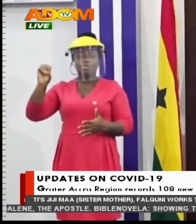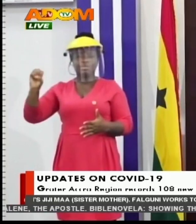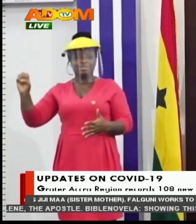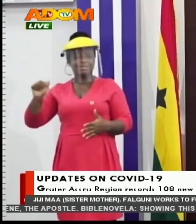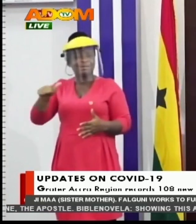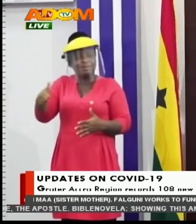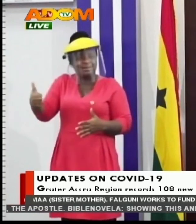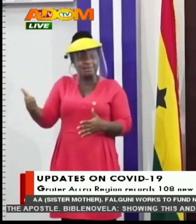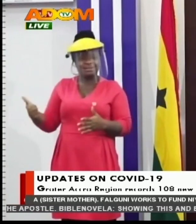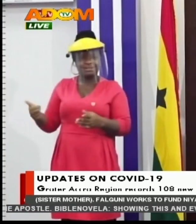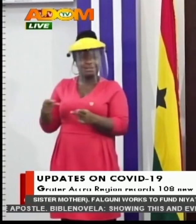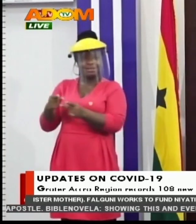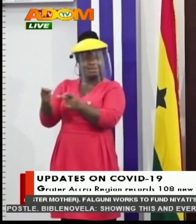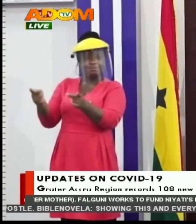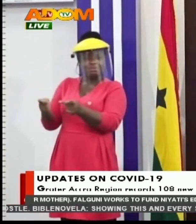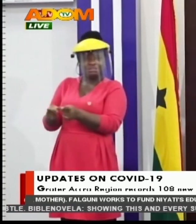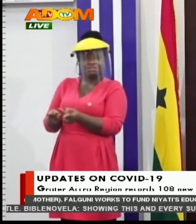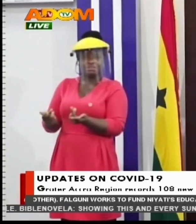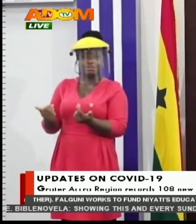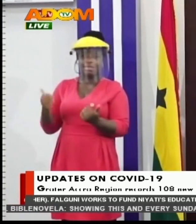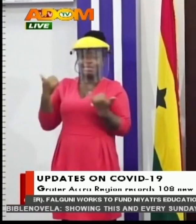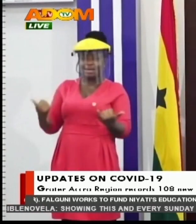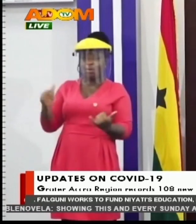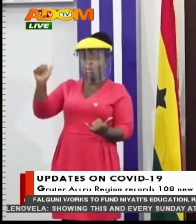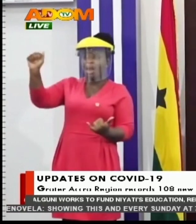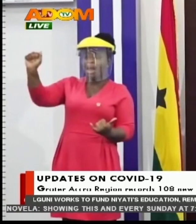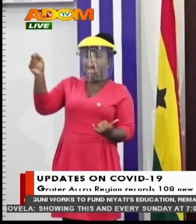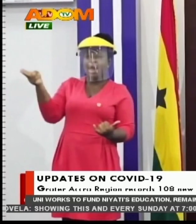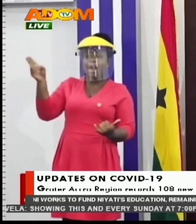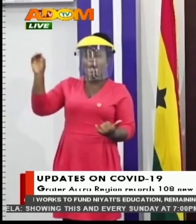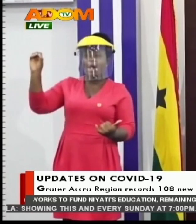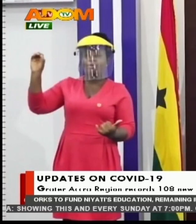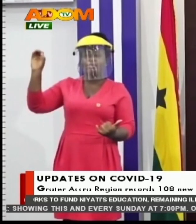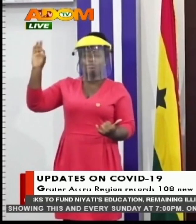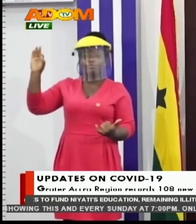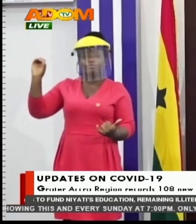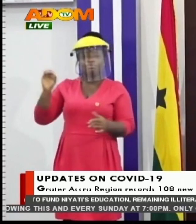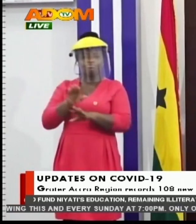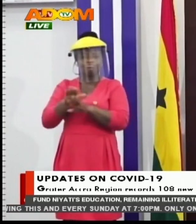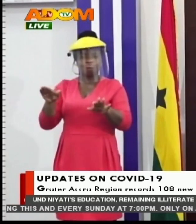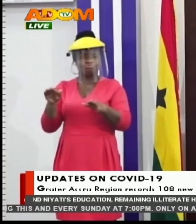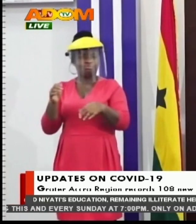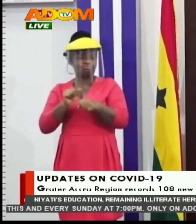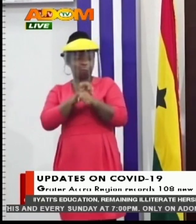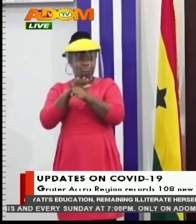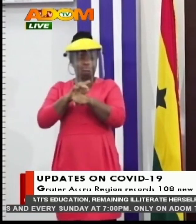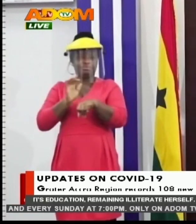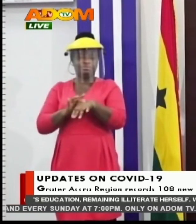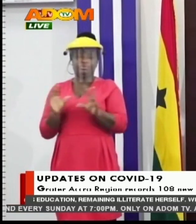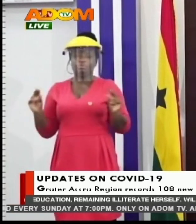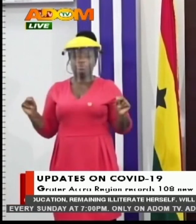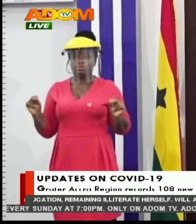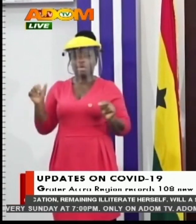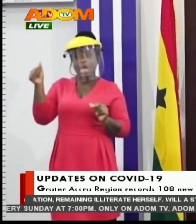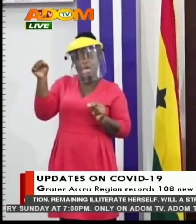based on the camp and a few sporadic cases in a few districts. Western is located in